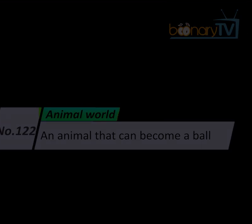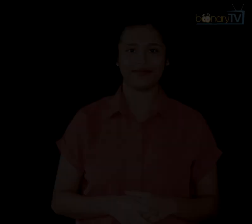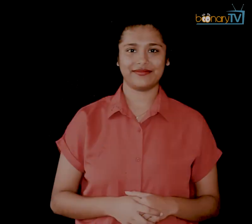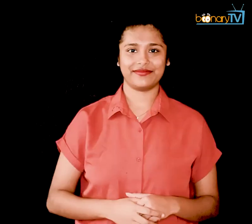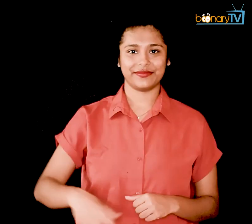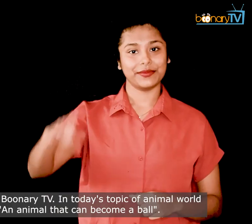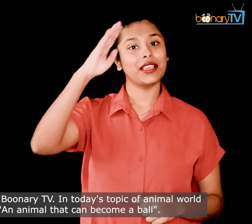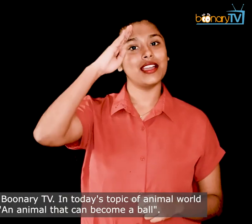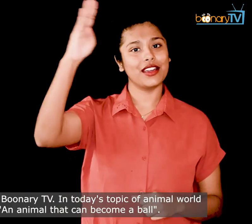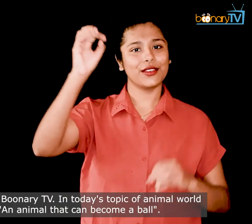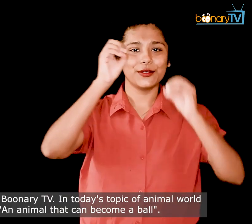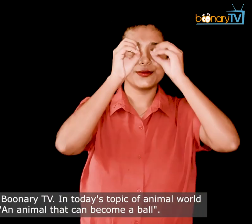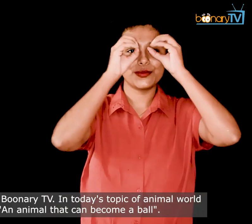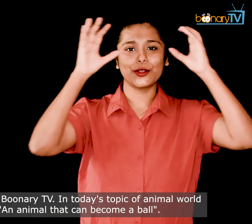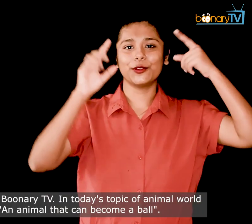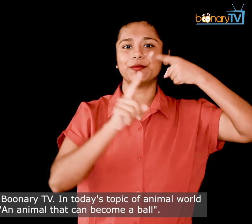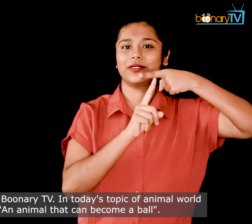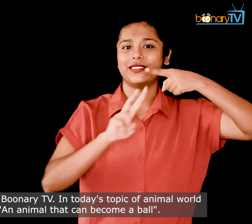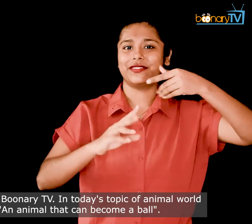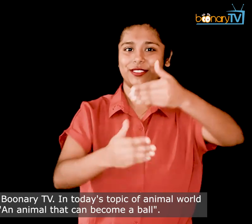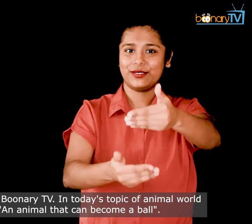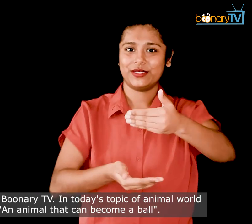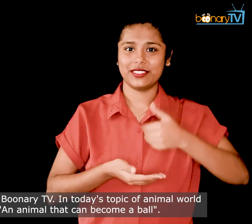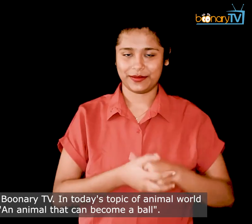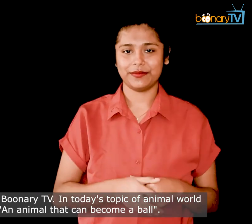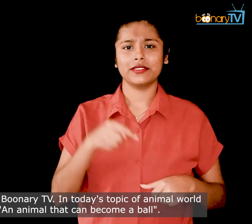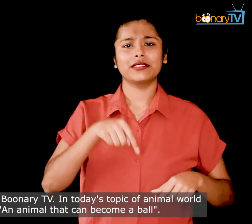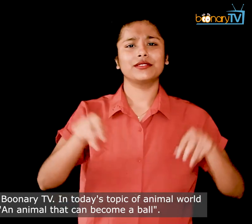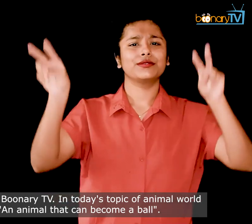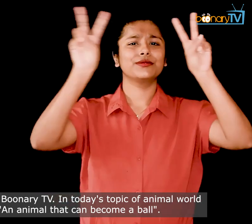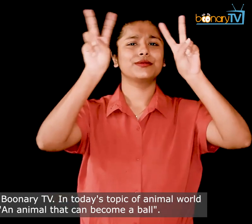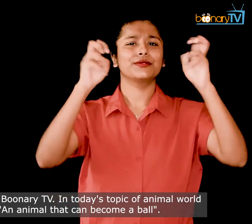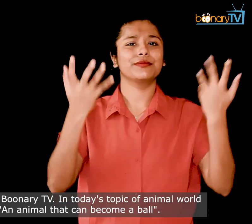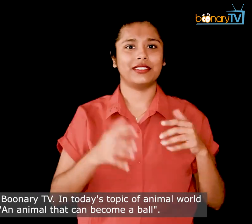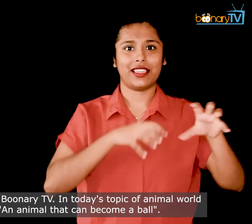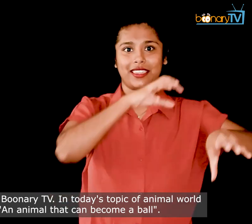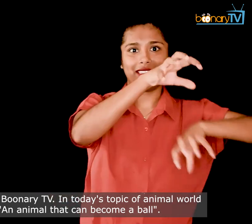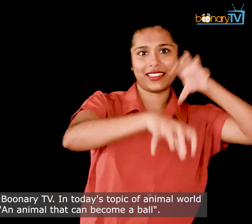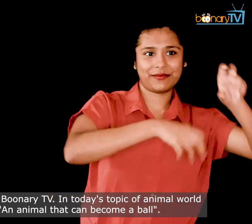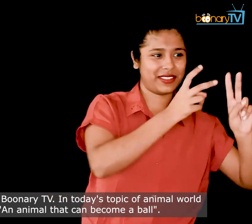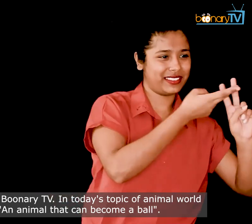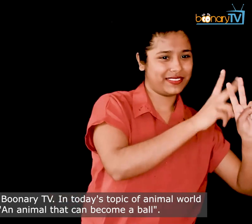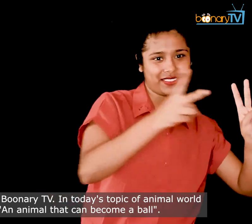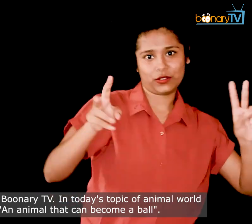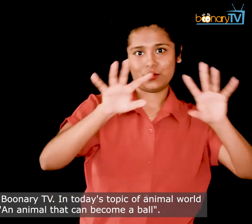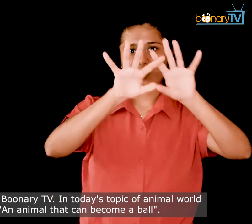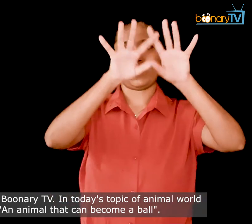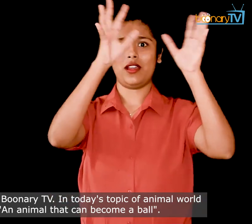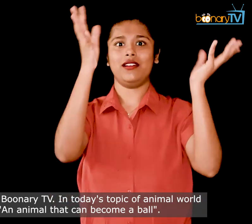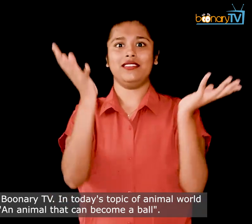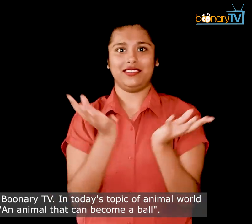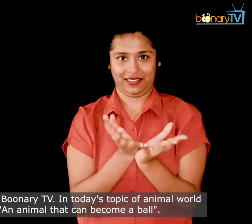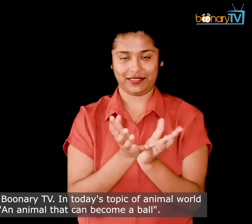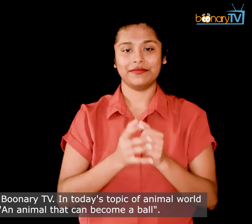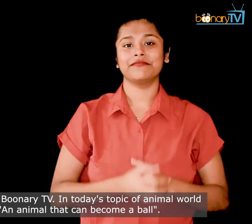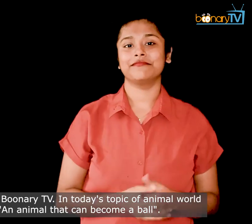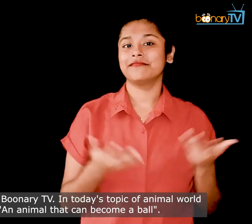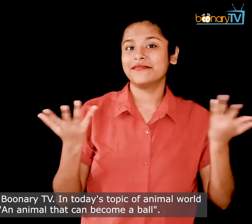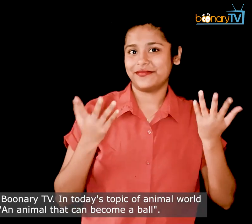Hello, greetings from Boonari TV. In today's topic of animal world, we will